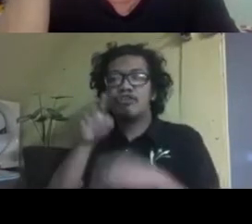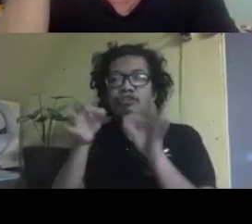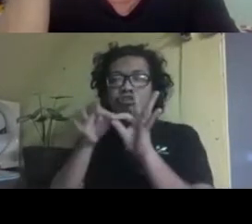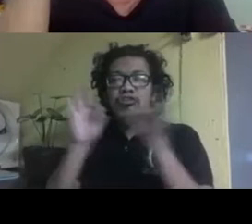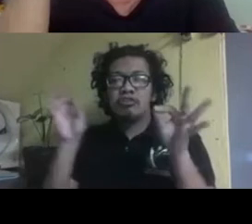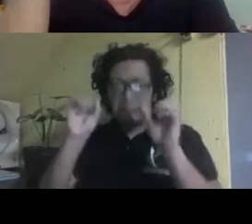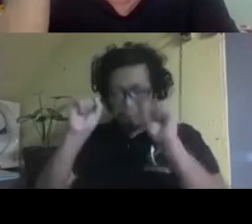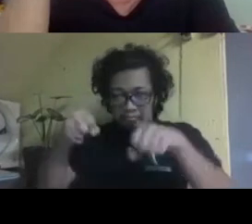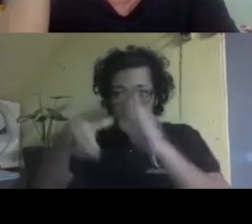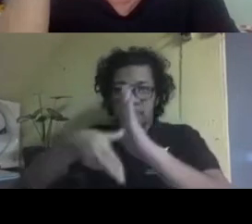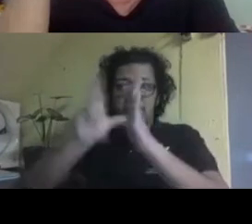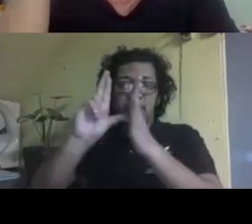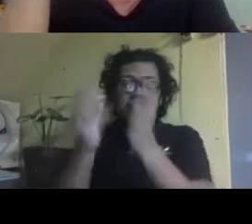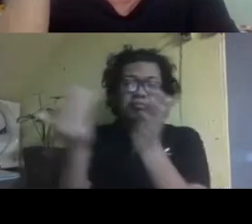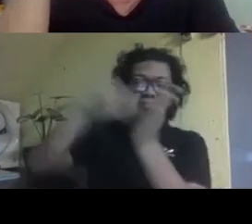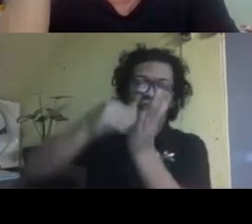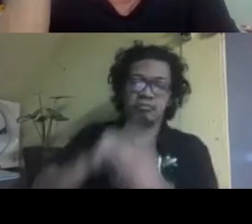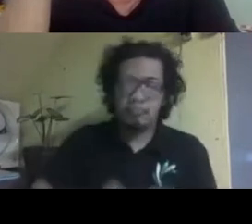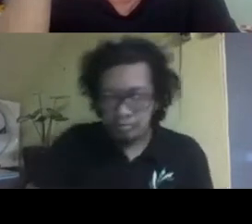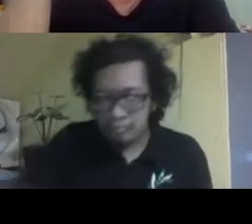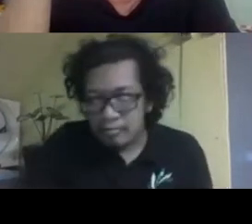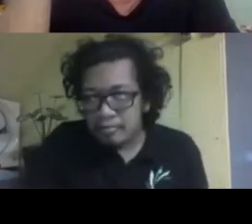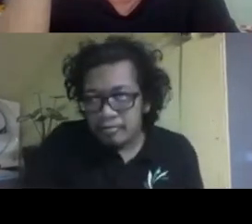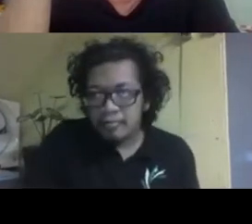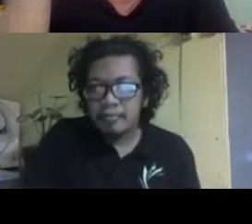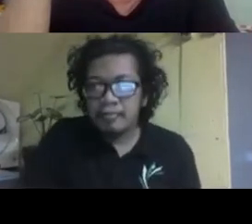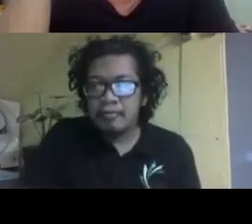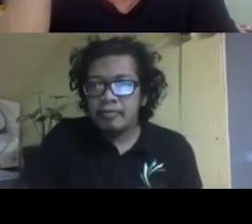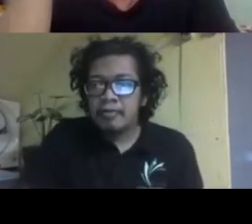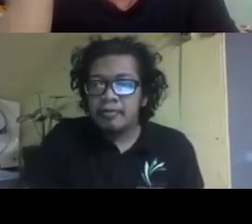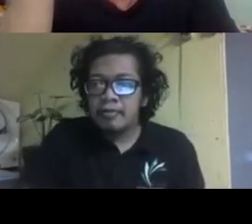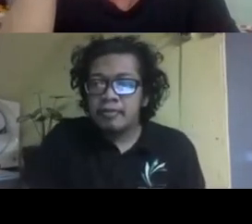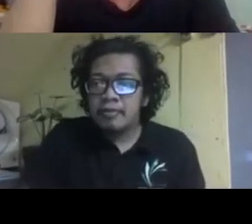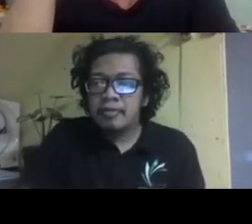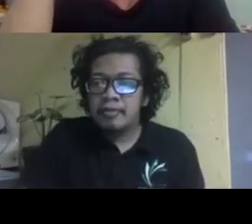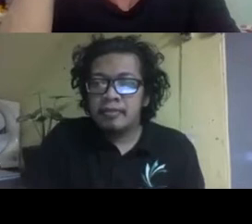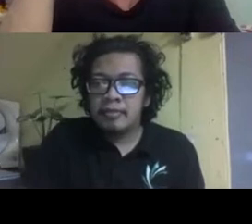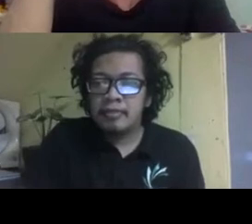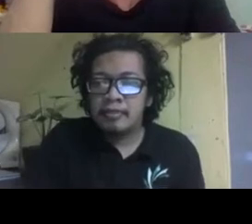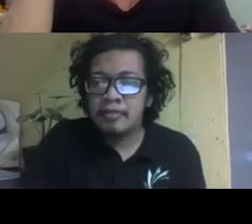I understand the phrase. So